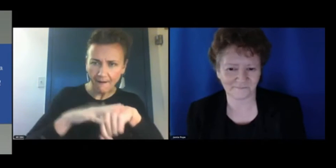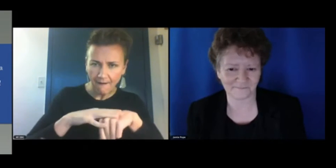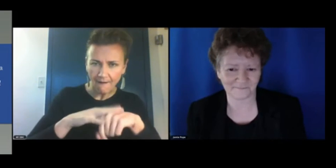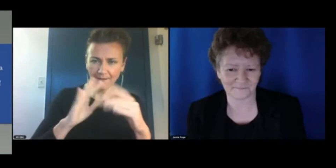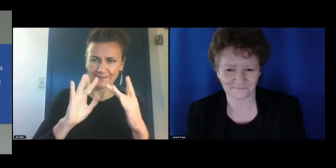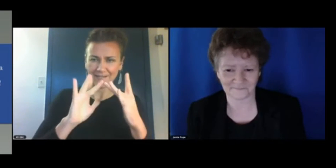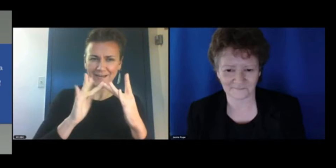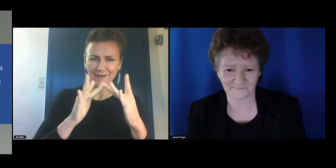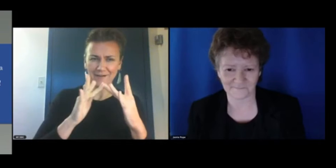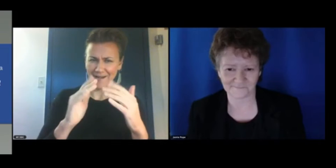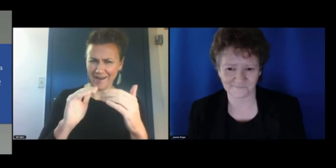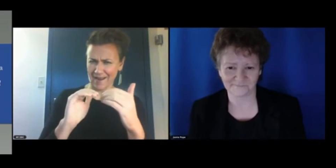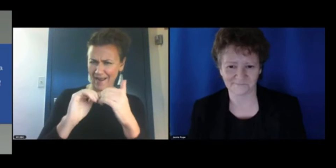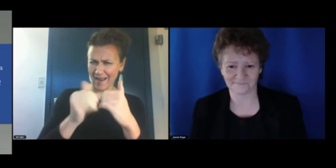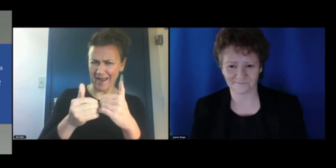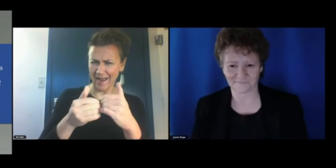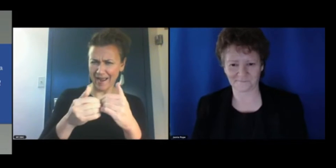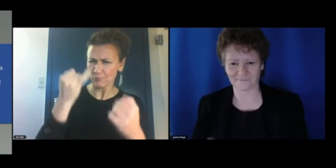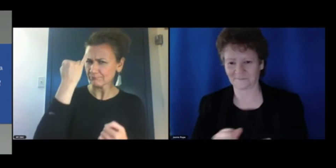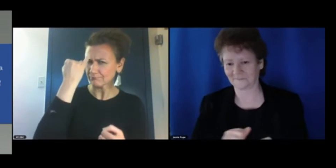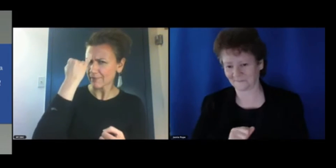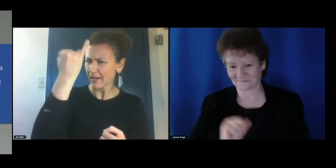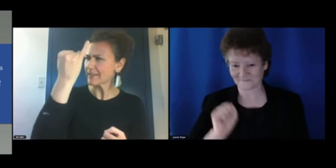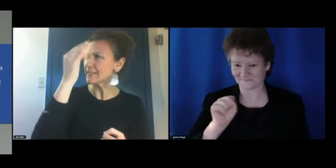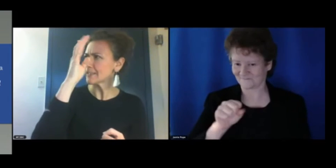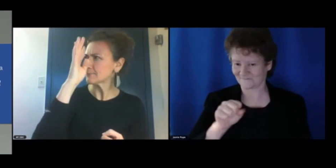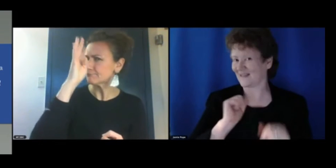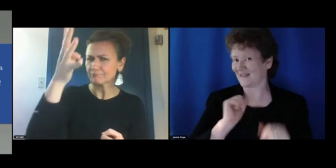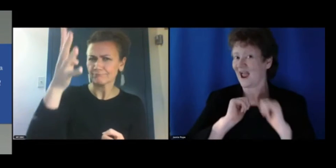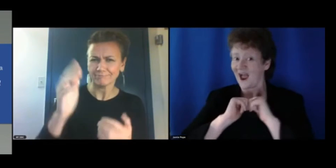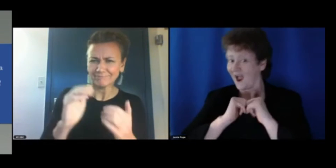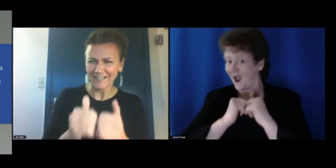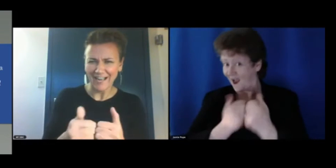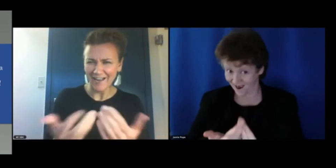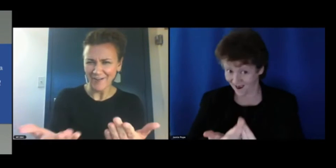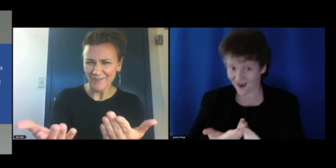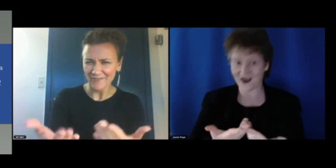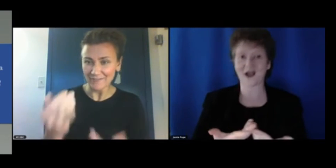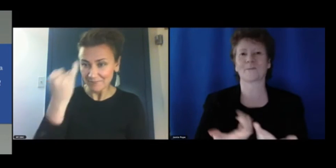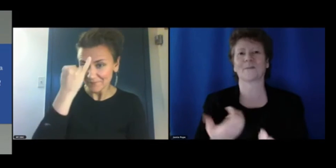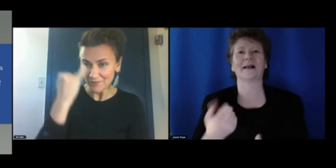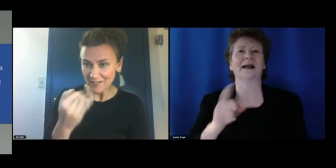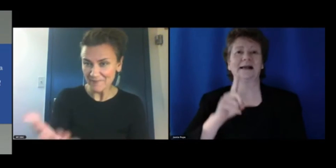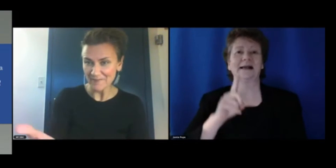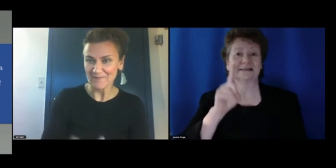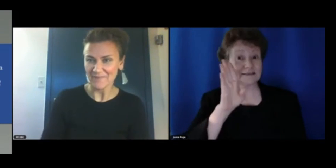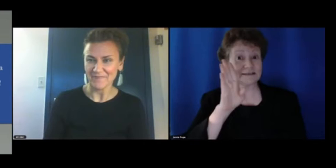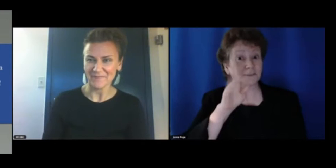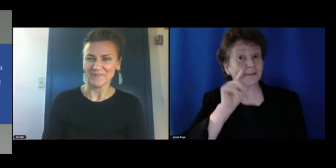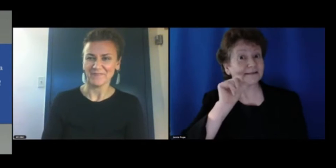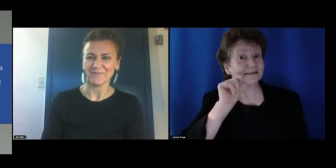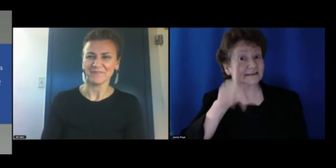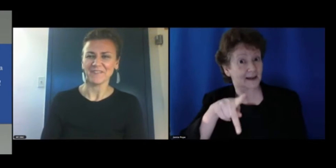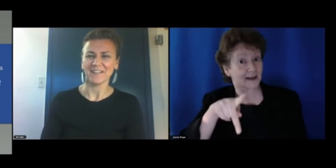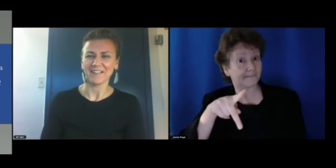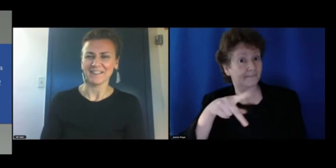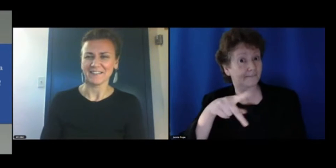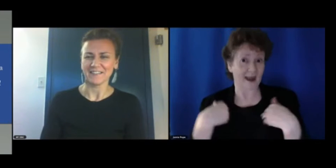So Susan says, you're gonna host the first